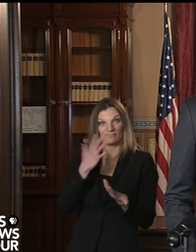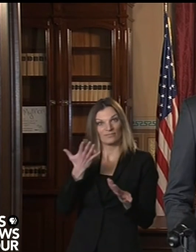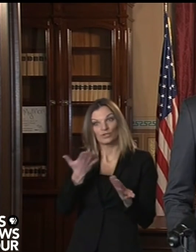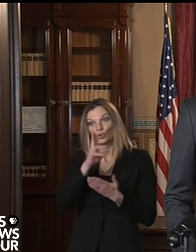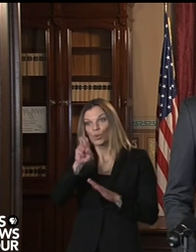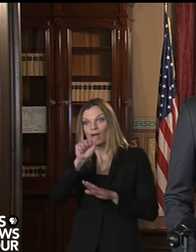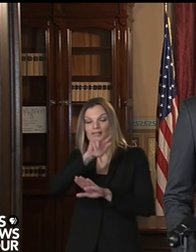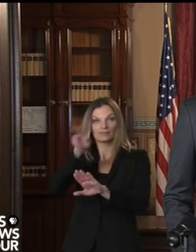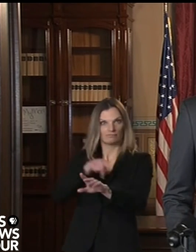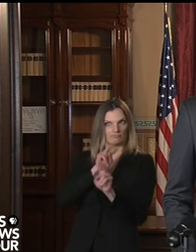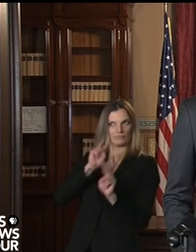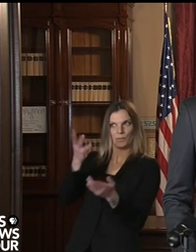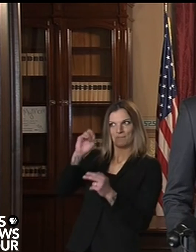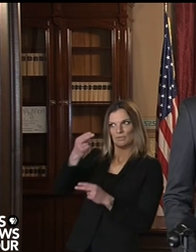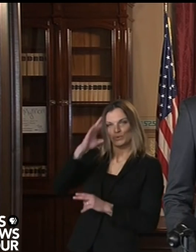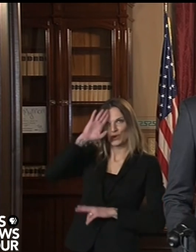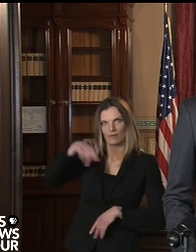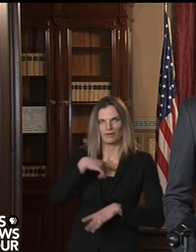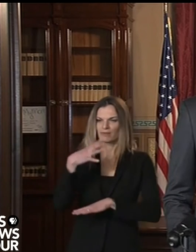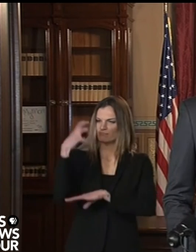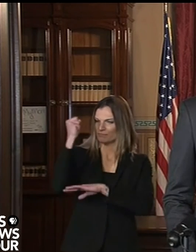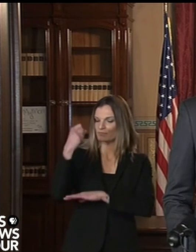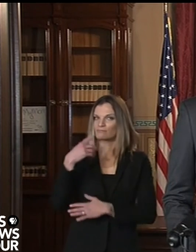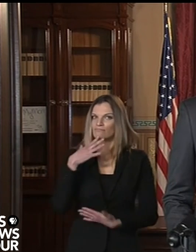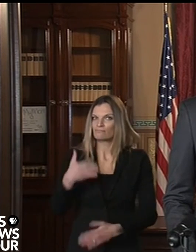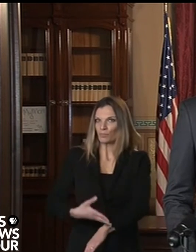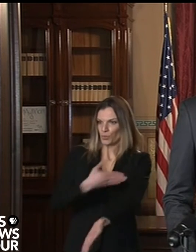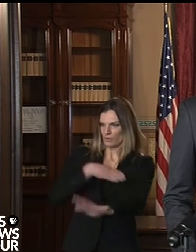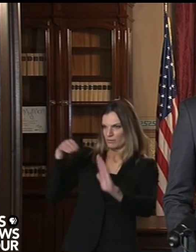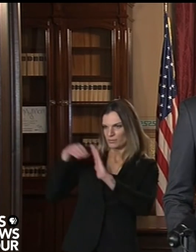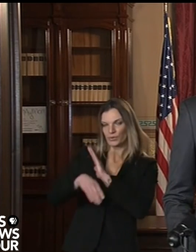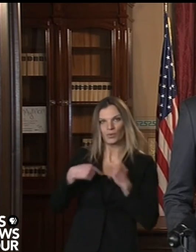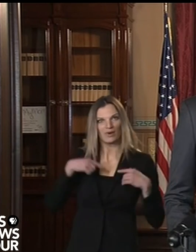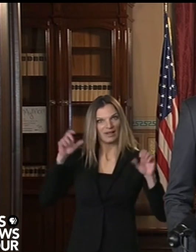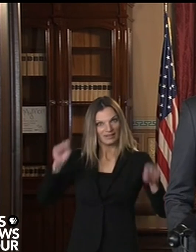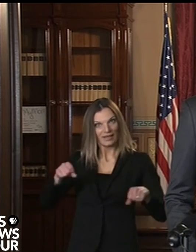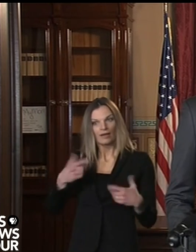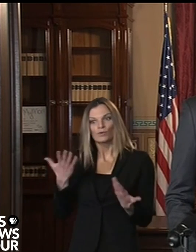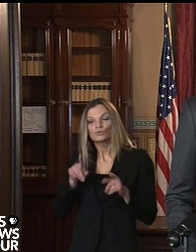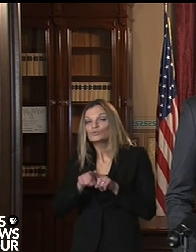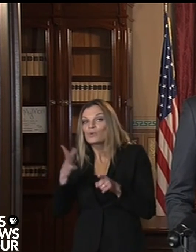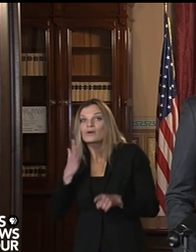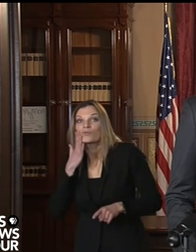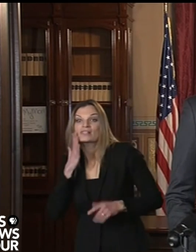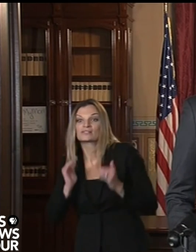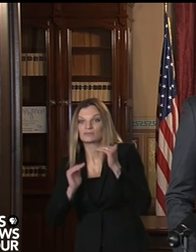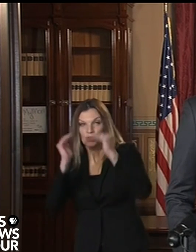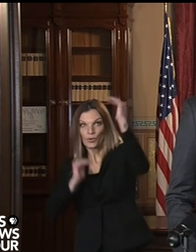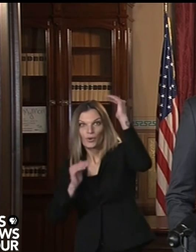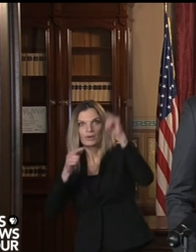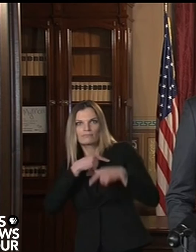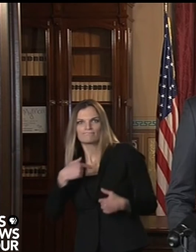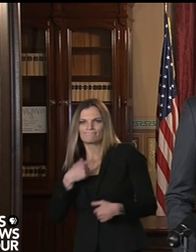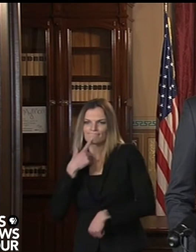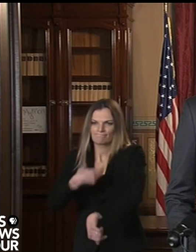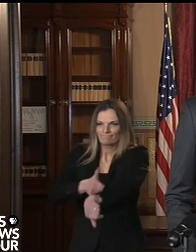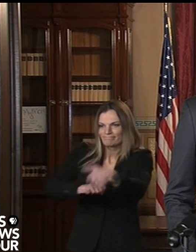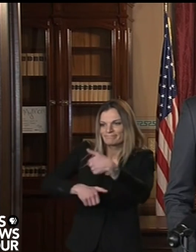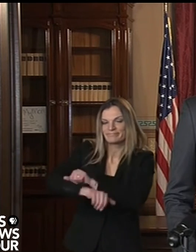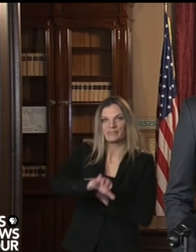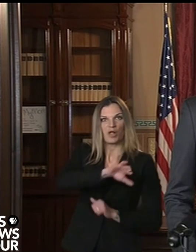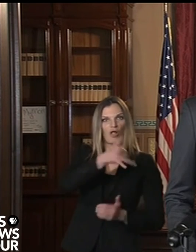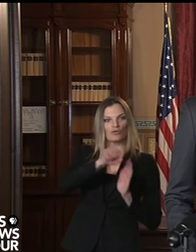have shown that it is possible to reduce the disparities. We were pleased to report significant progress has been made toward our first